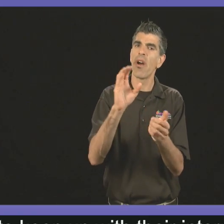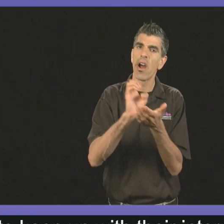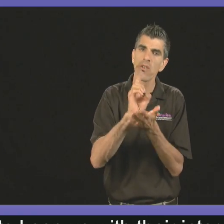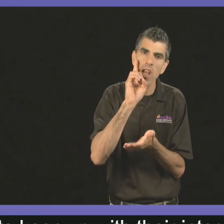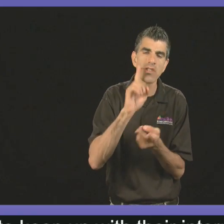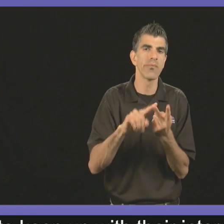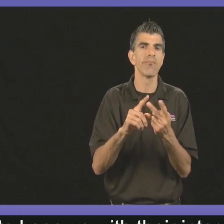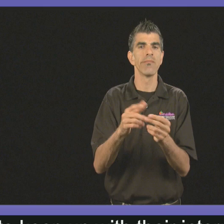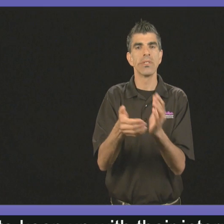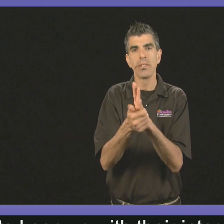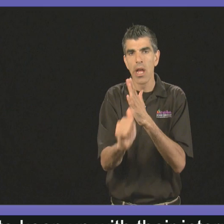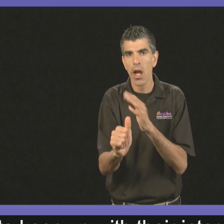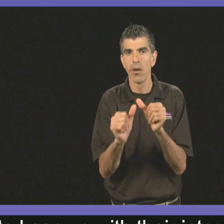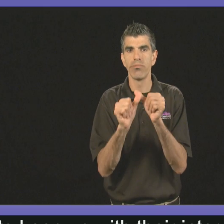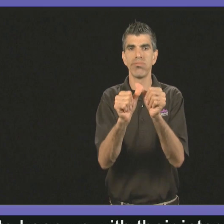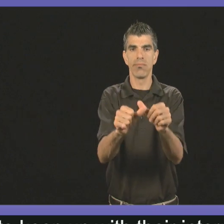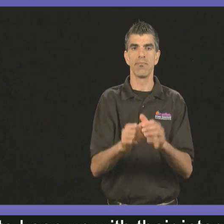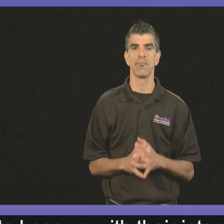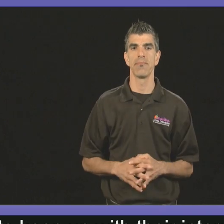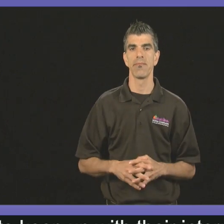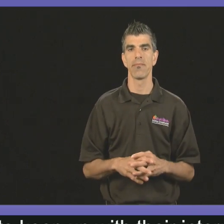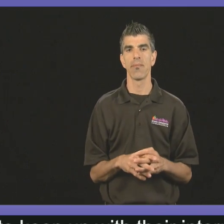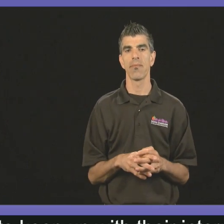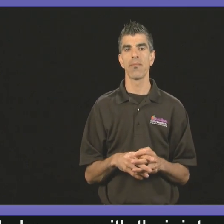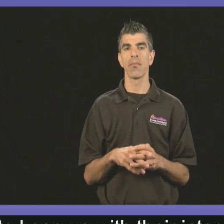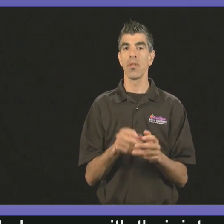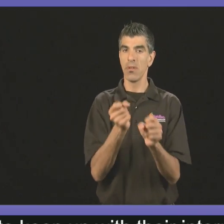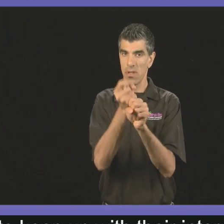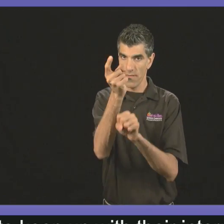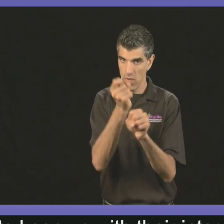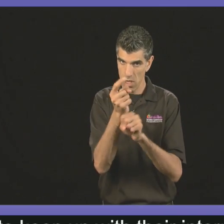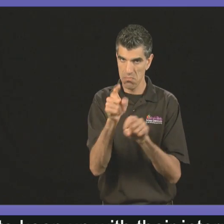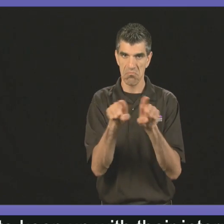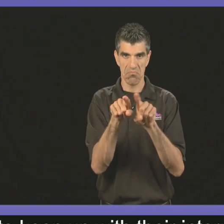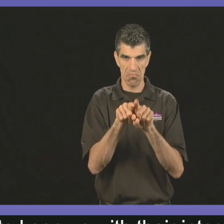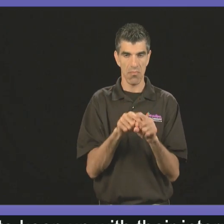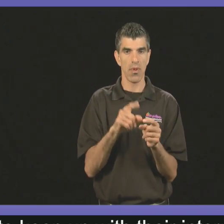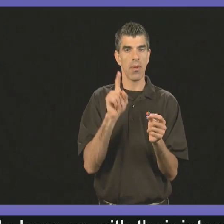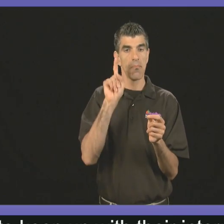keep up with their interpreting skills and issues in the community.